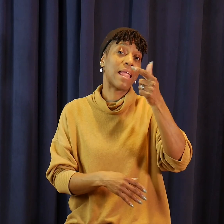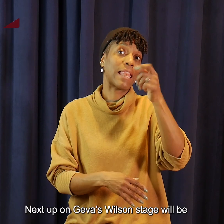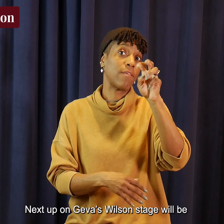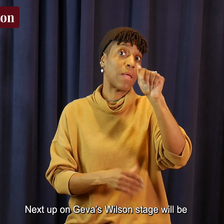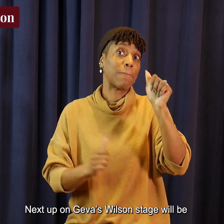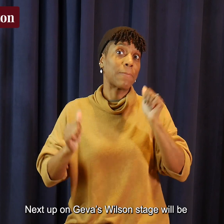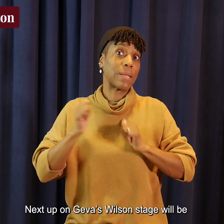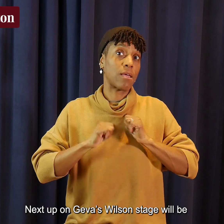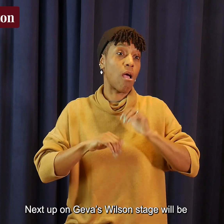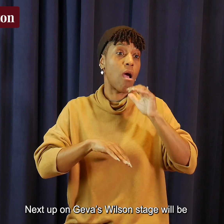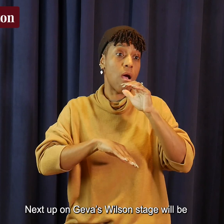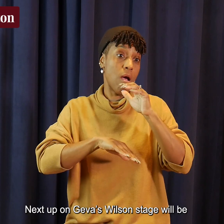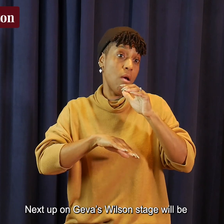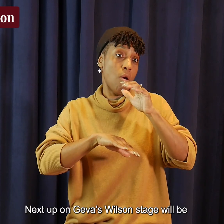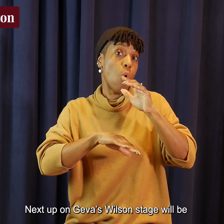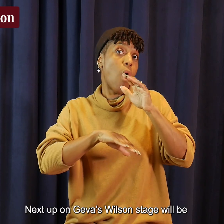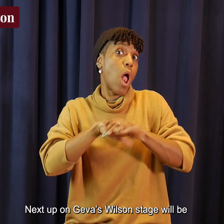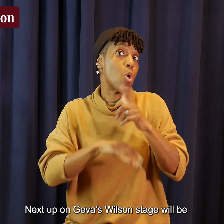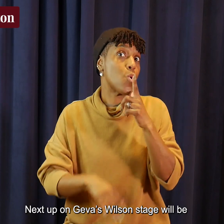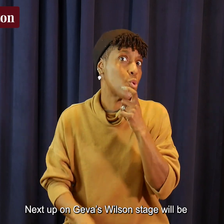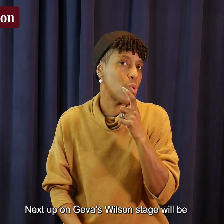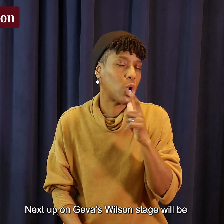Next up on Geva's Wilson stage